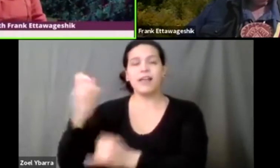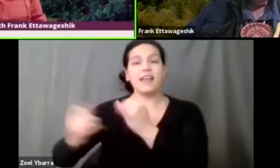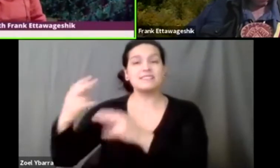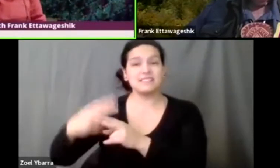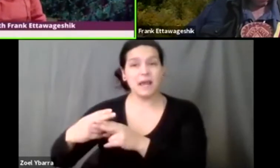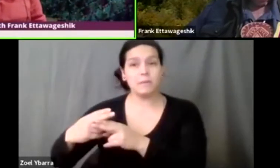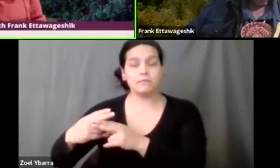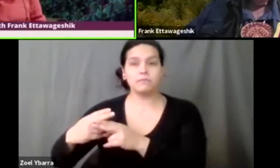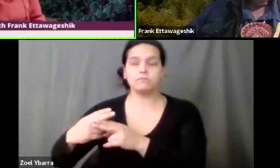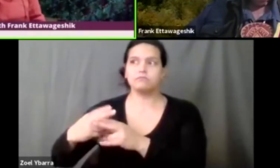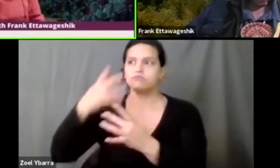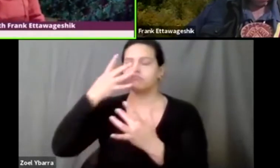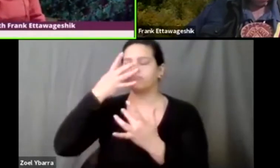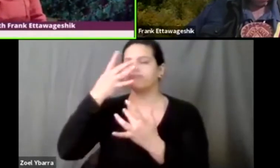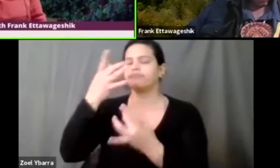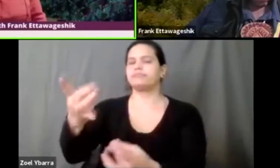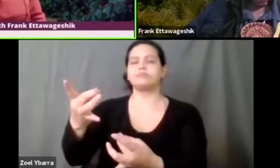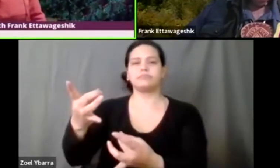is really, really interesting.